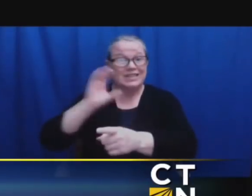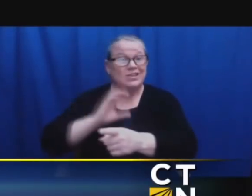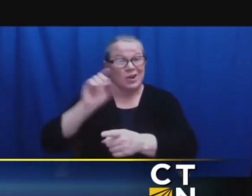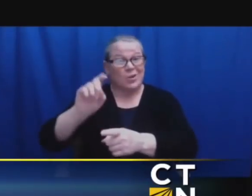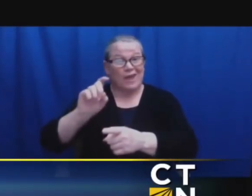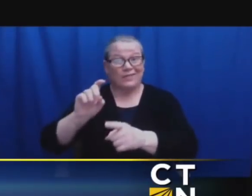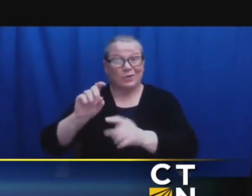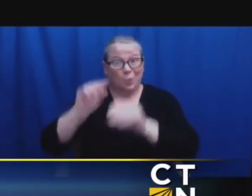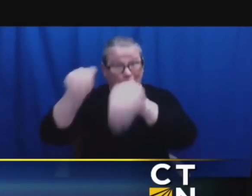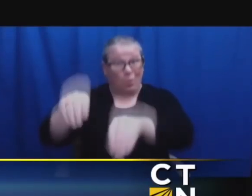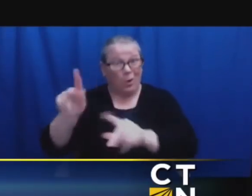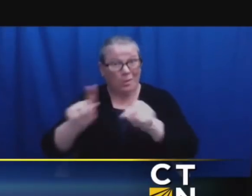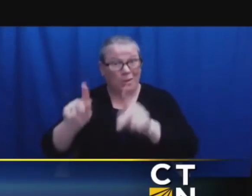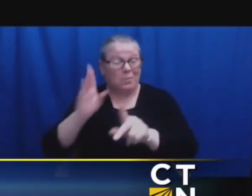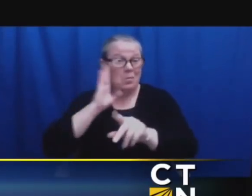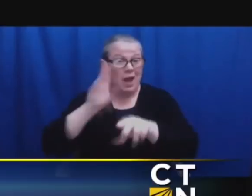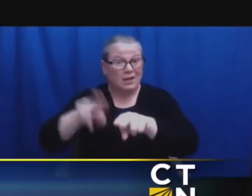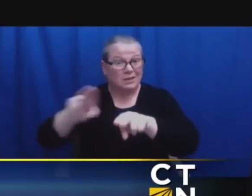agreement.